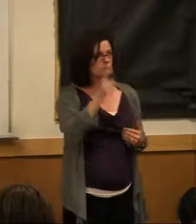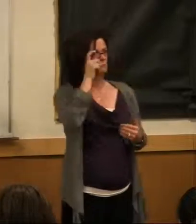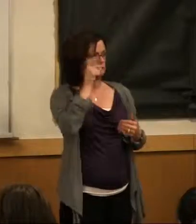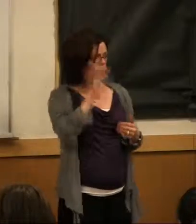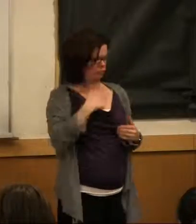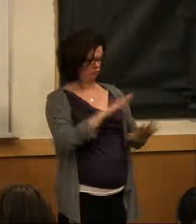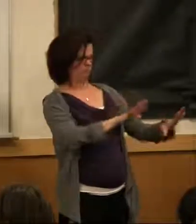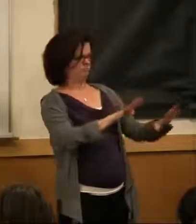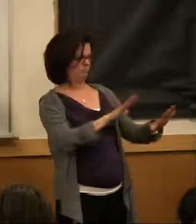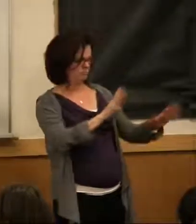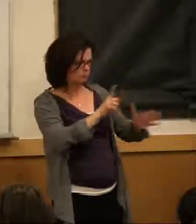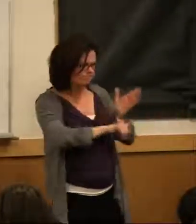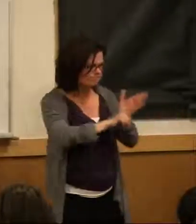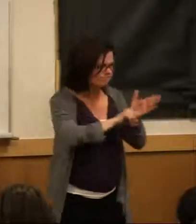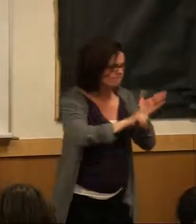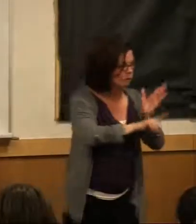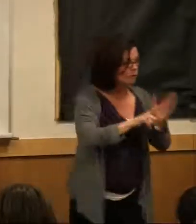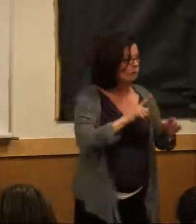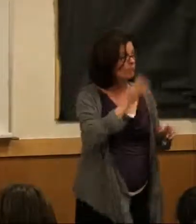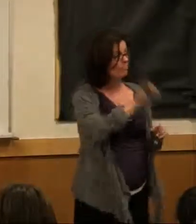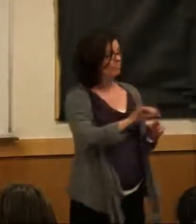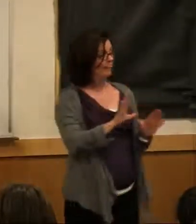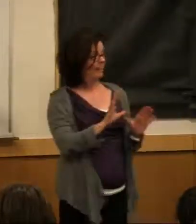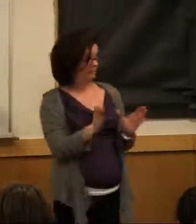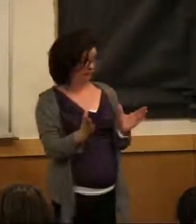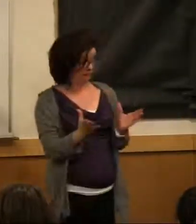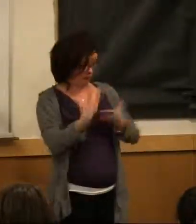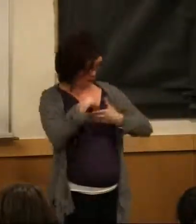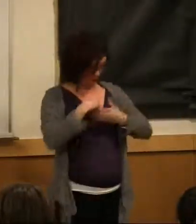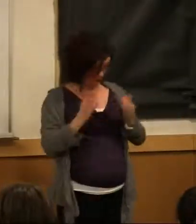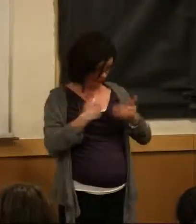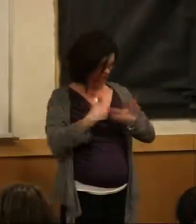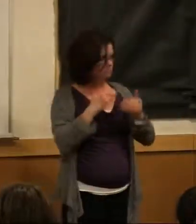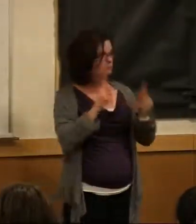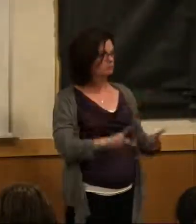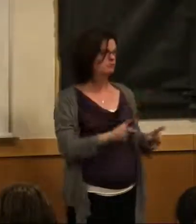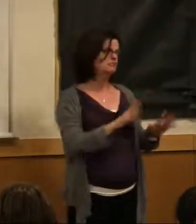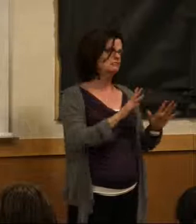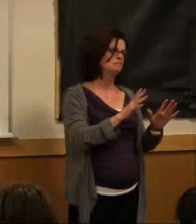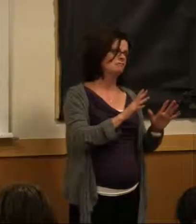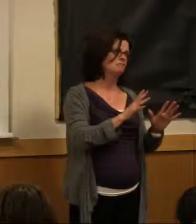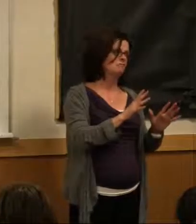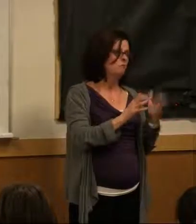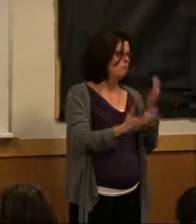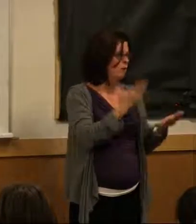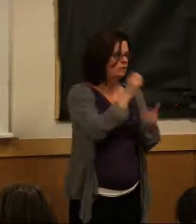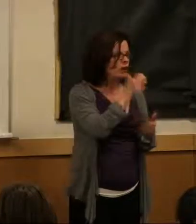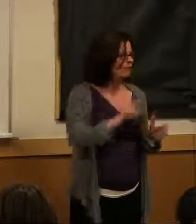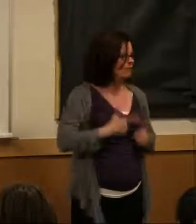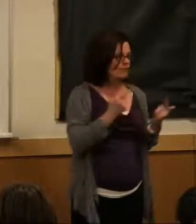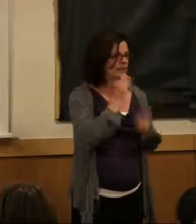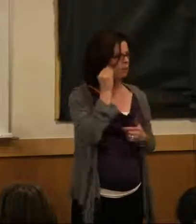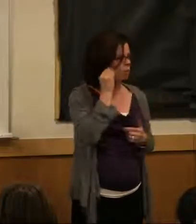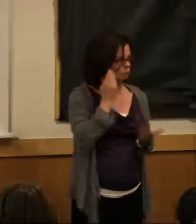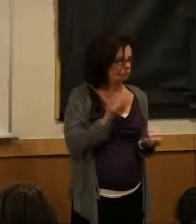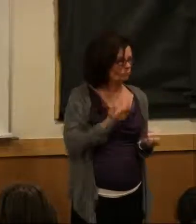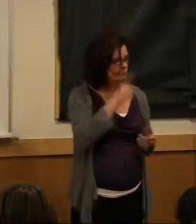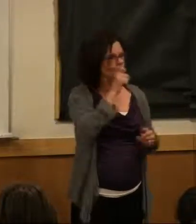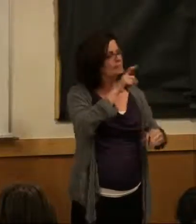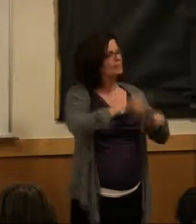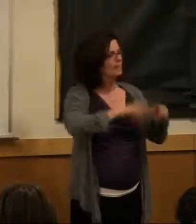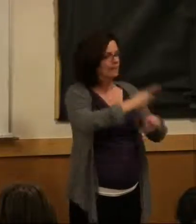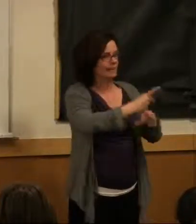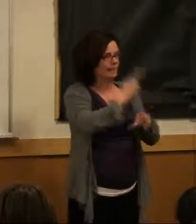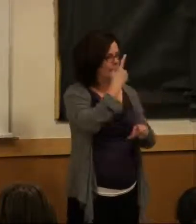But the main thing is this autistic person is probably not living at home because they're unable to do the full care for